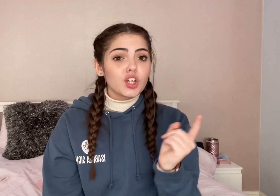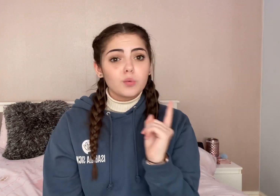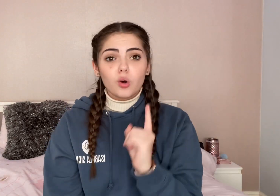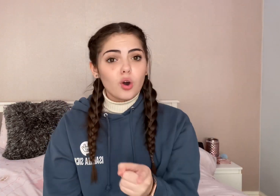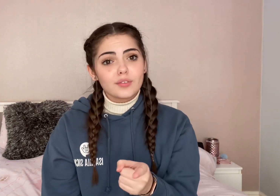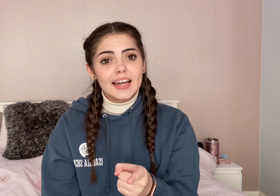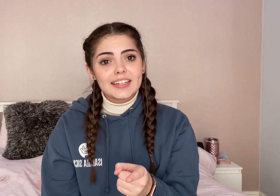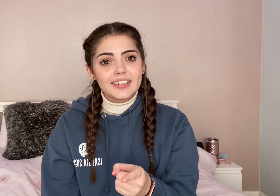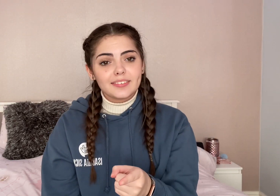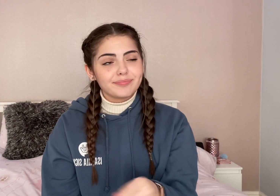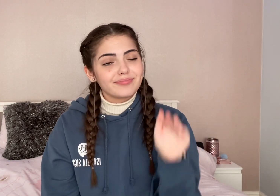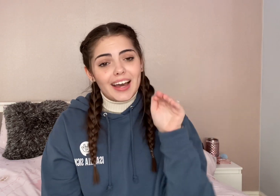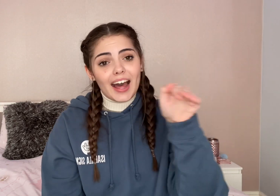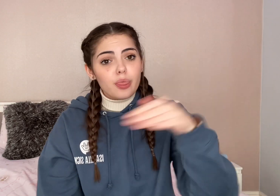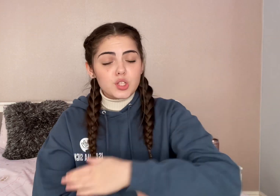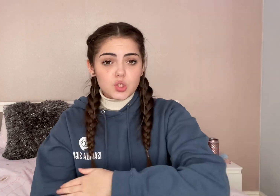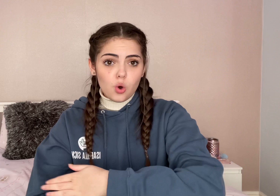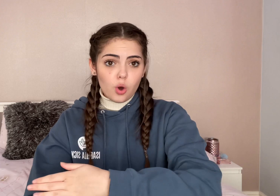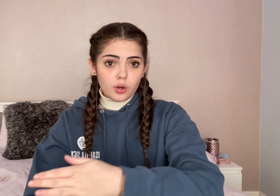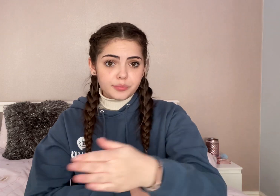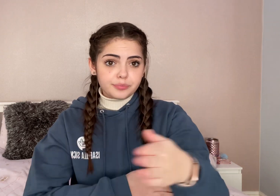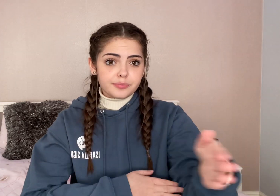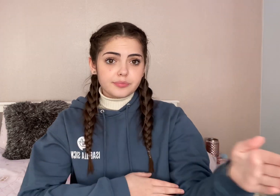were already out the door.